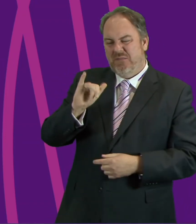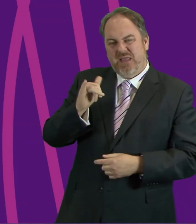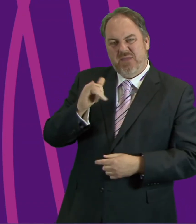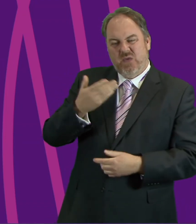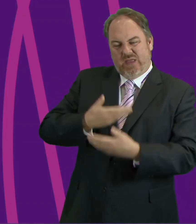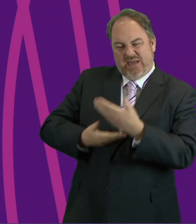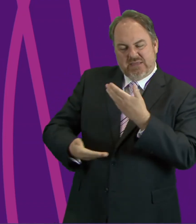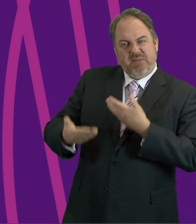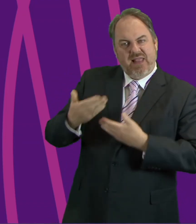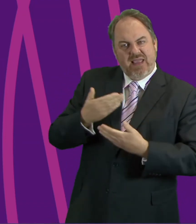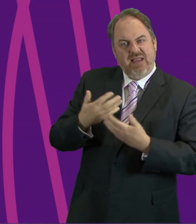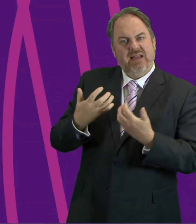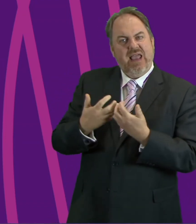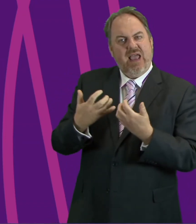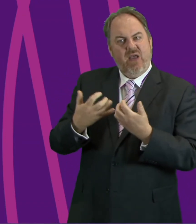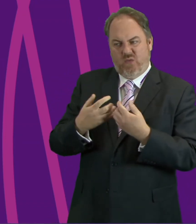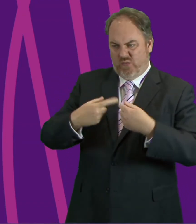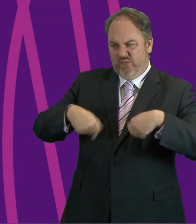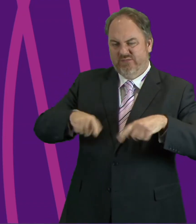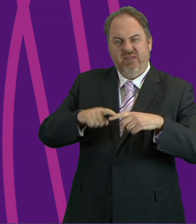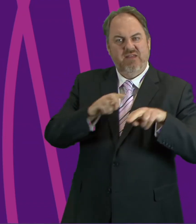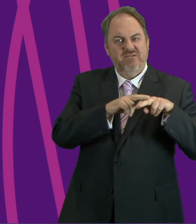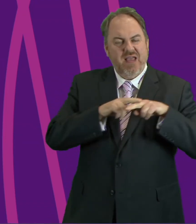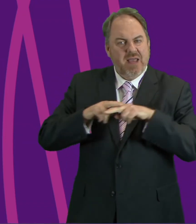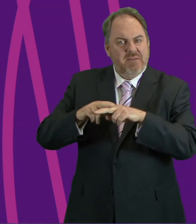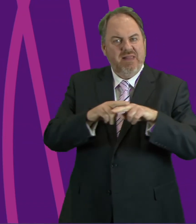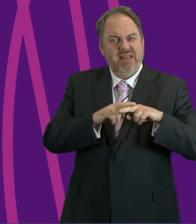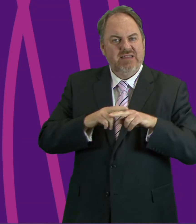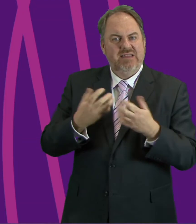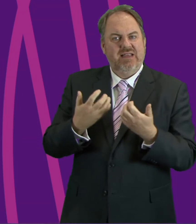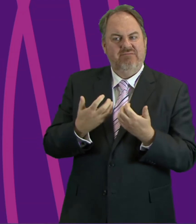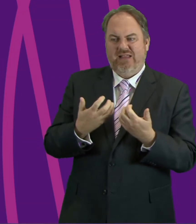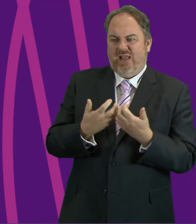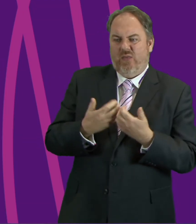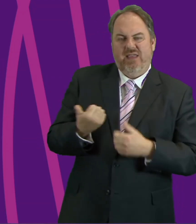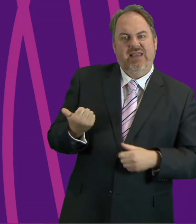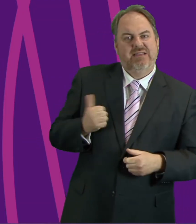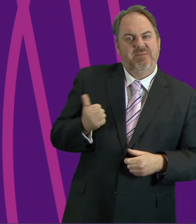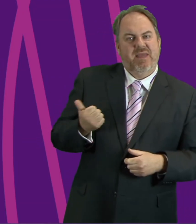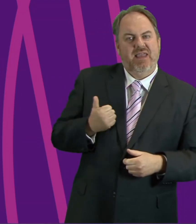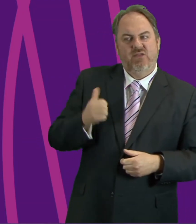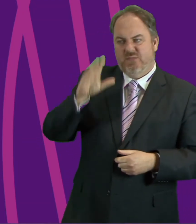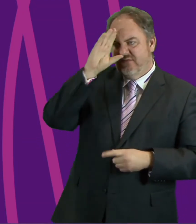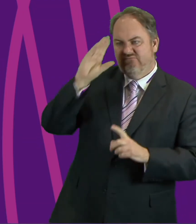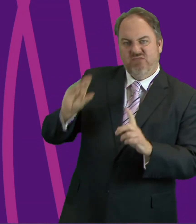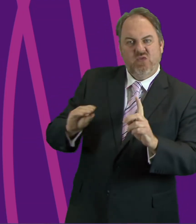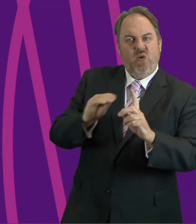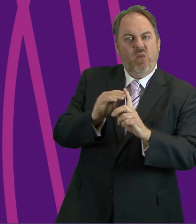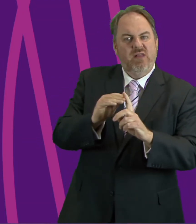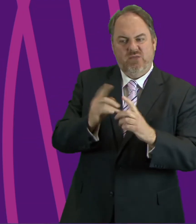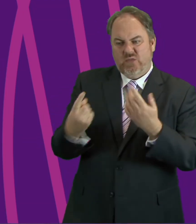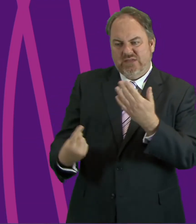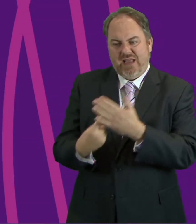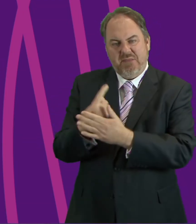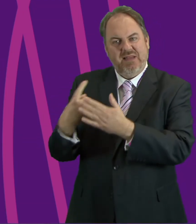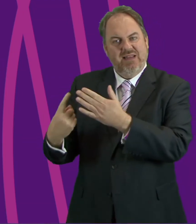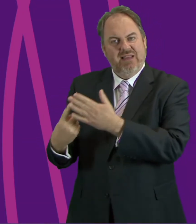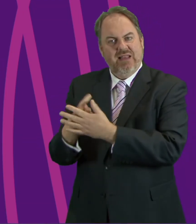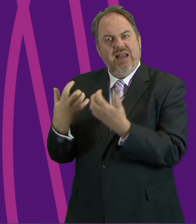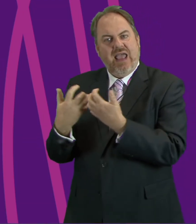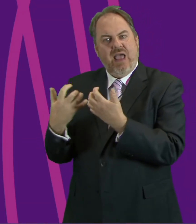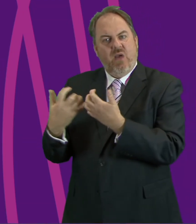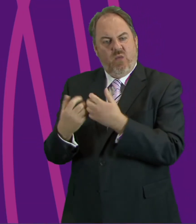what families should expect by way of updates? Will there be a straightforward process for seeking information if they have questions? And